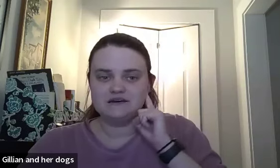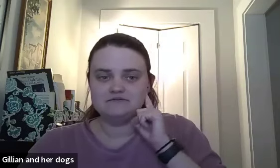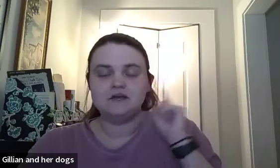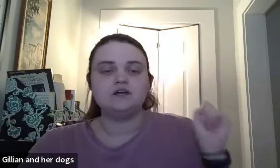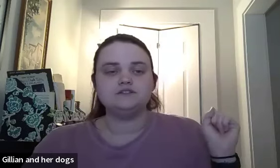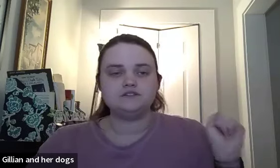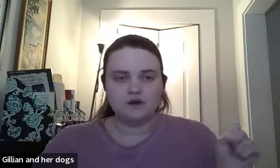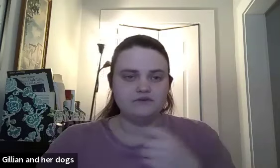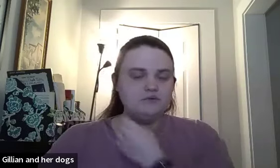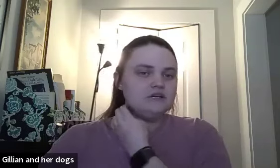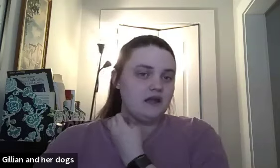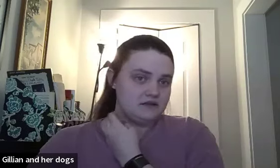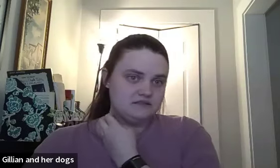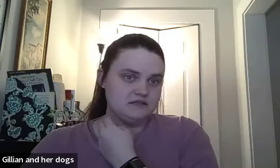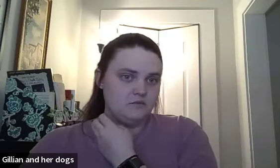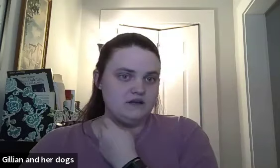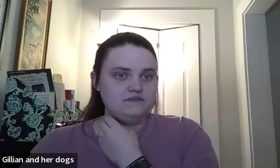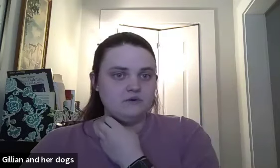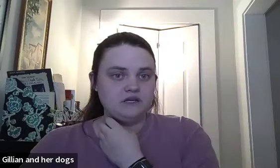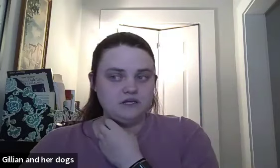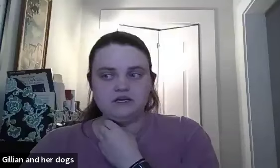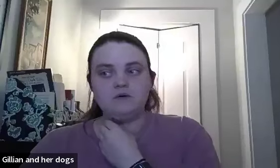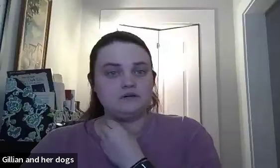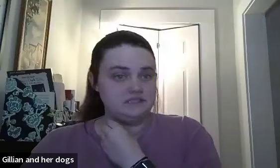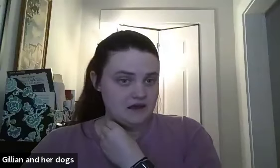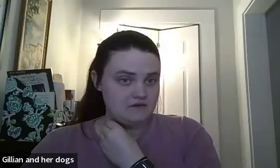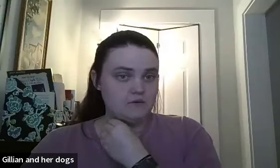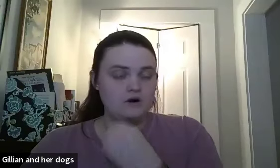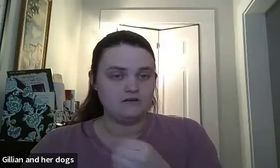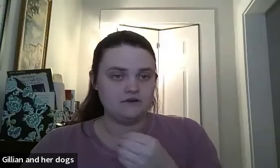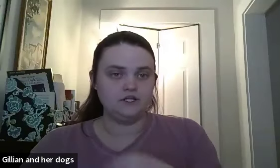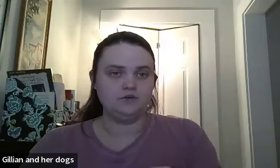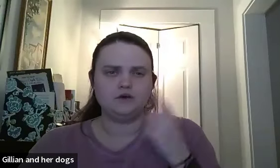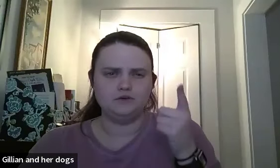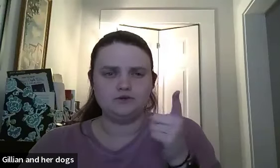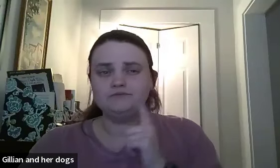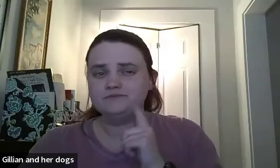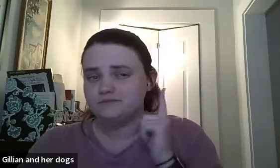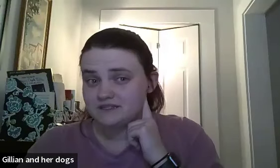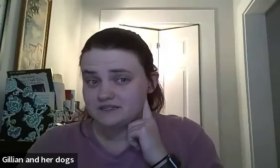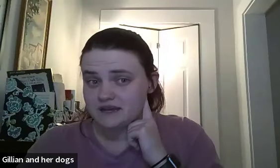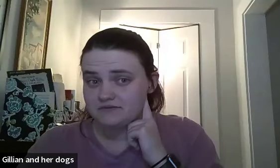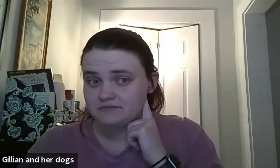deaf. So if you were going to ask someone if they were hearing or deaf or hard of hearing, you would go, "You deaf?"